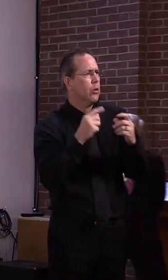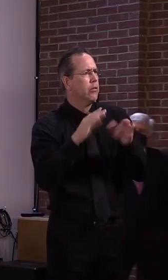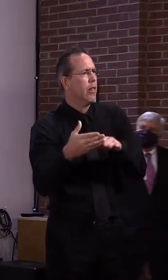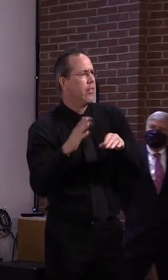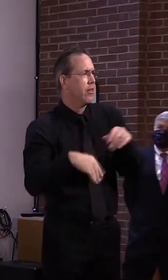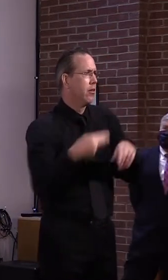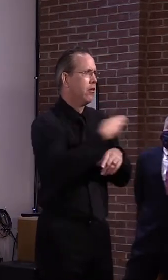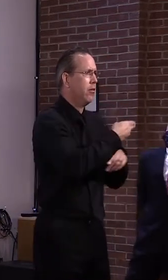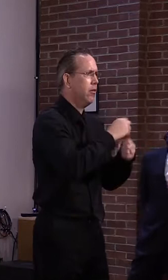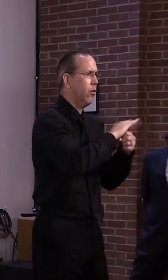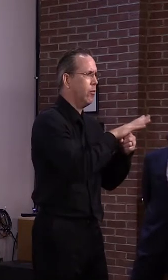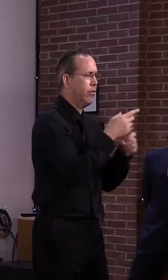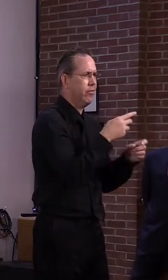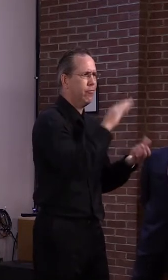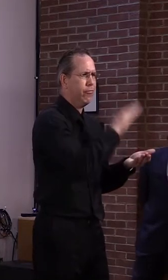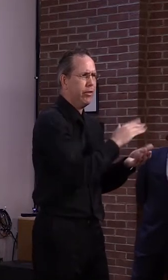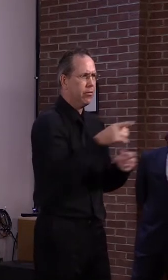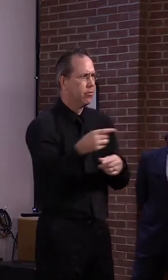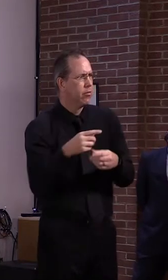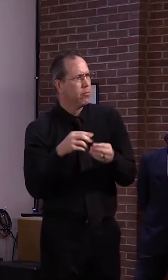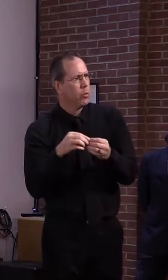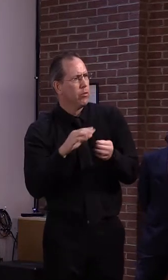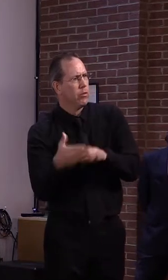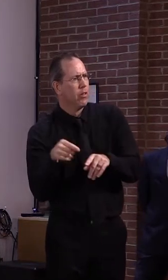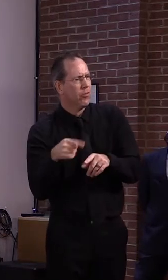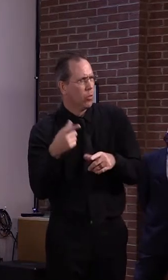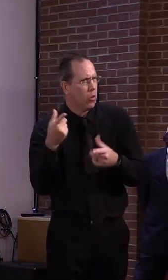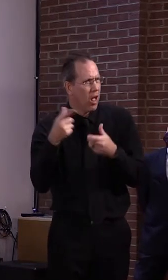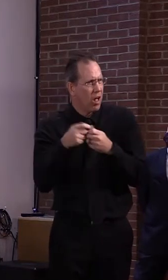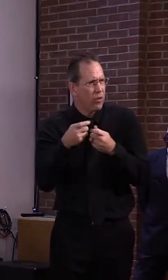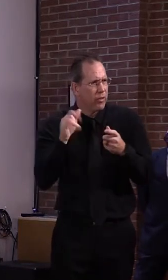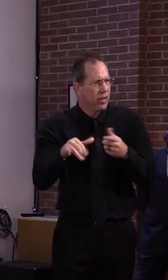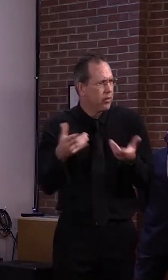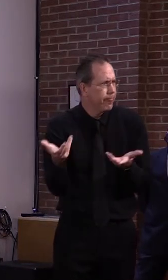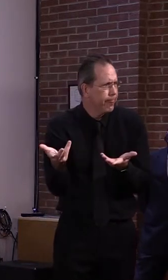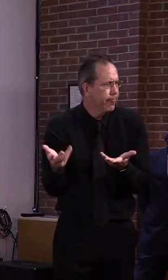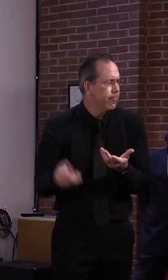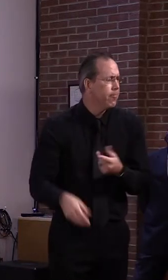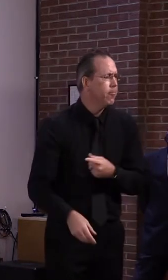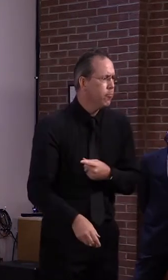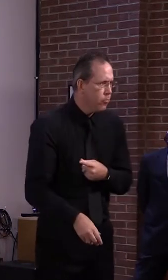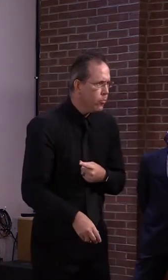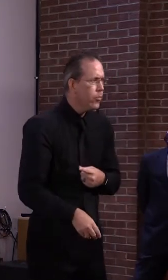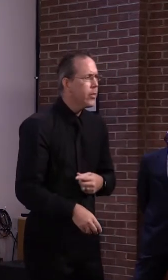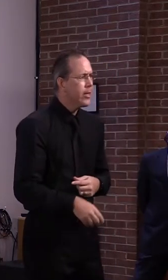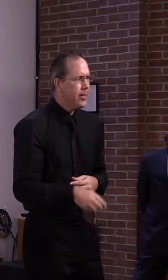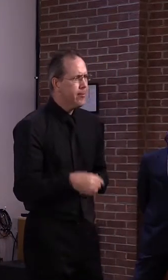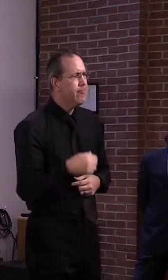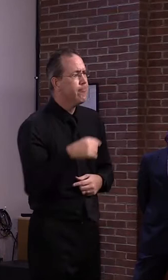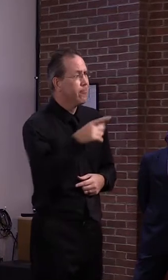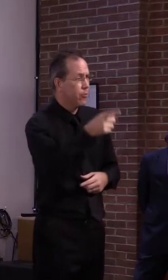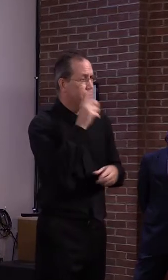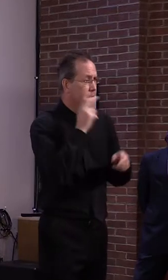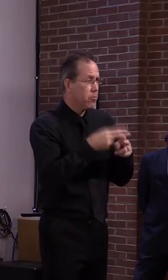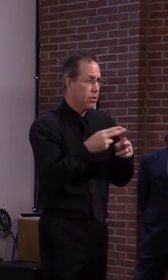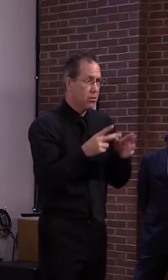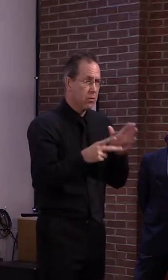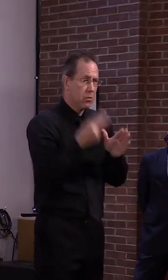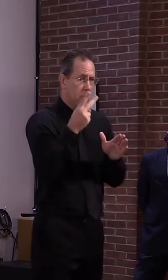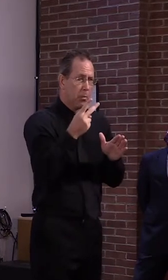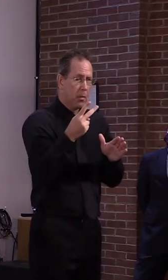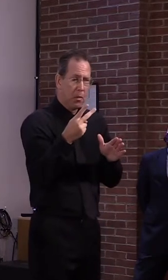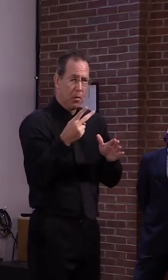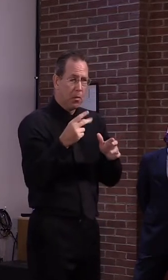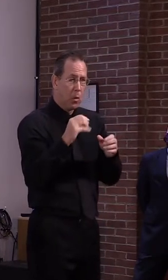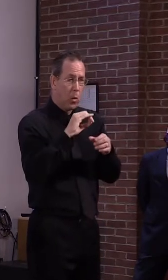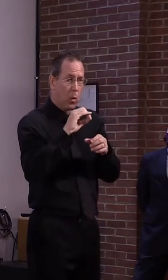double. That would seem a little on the higher end of the range. But let's suffice it to say that the number